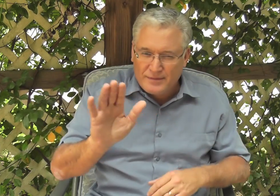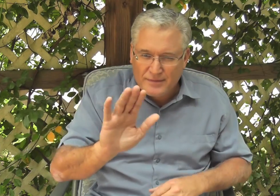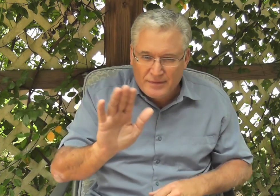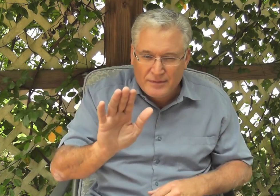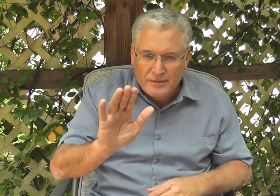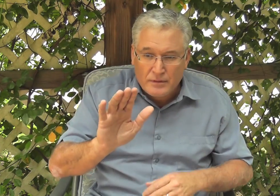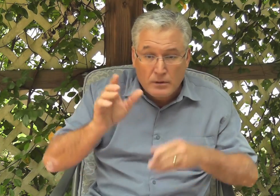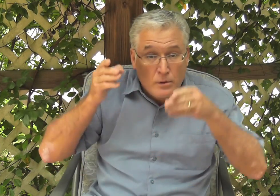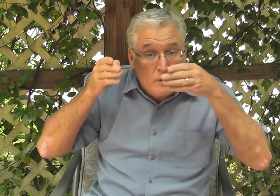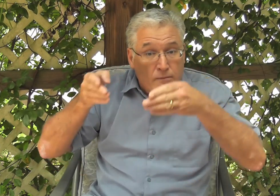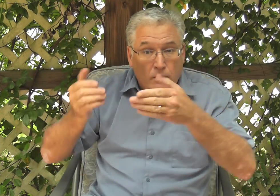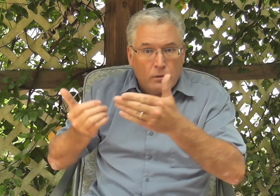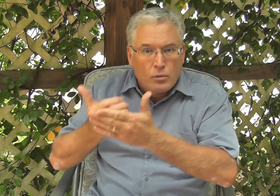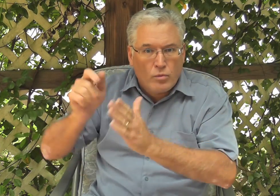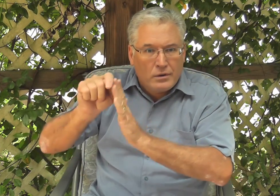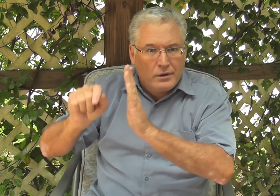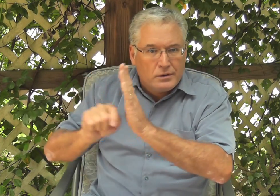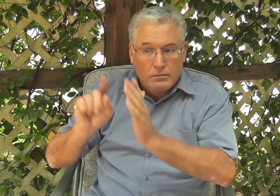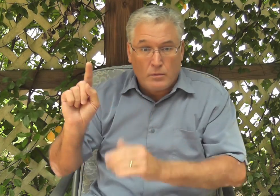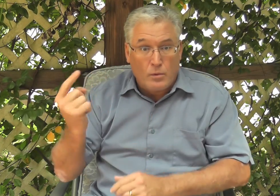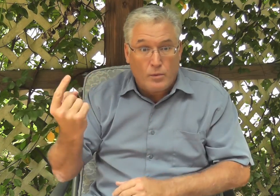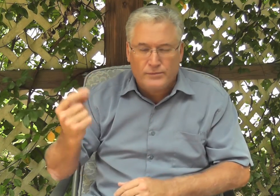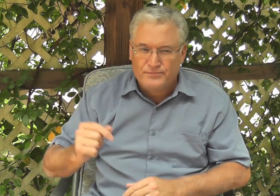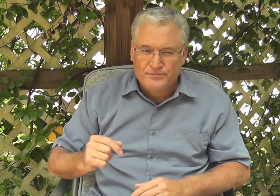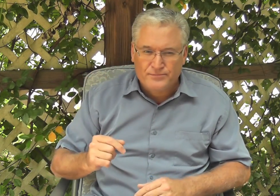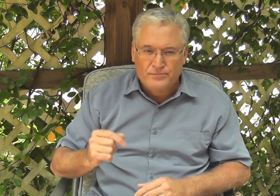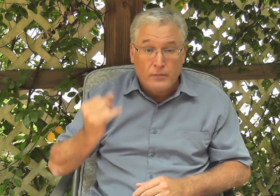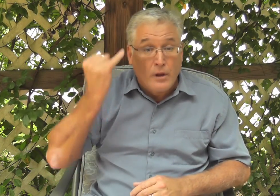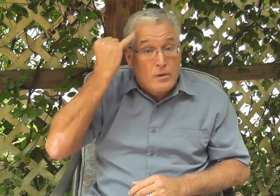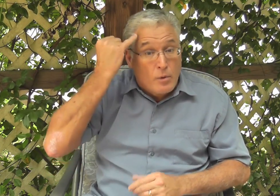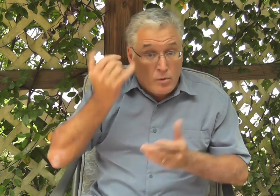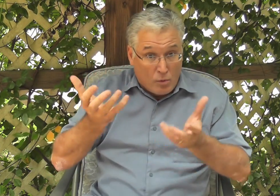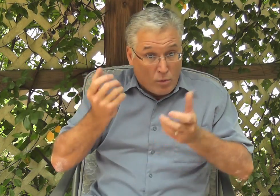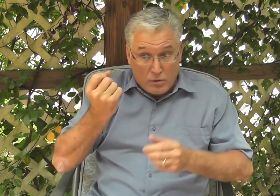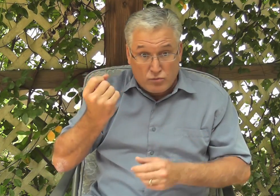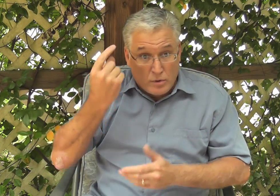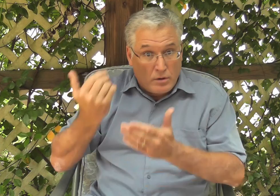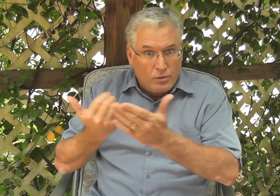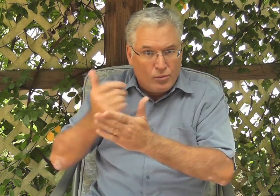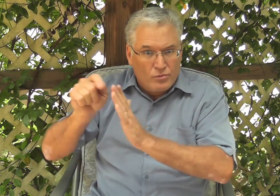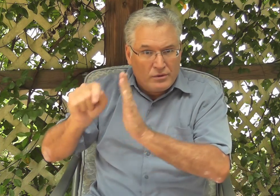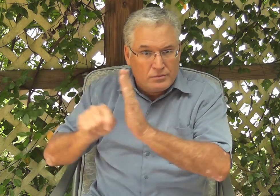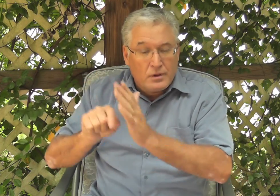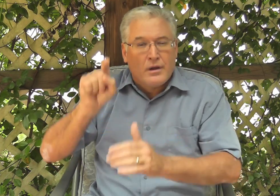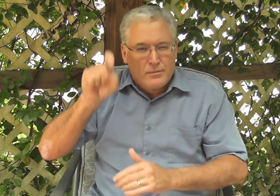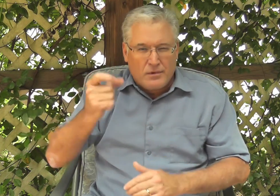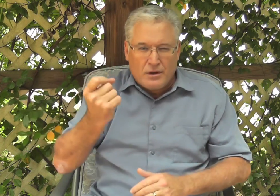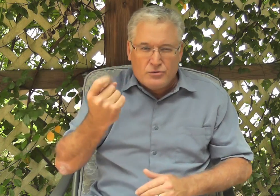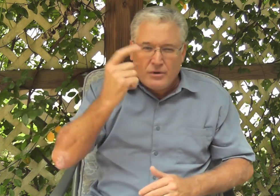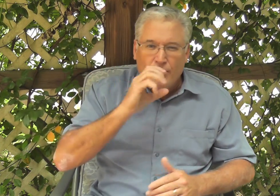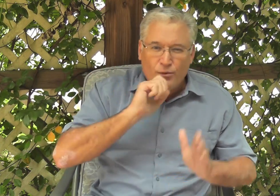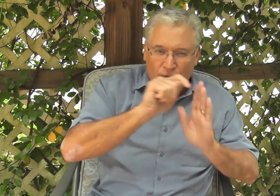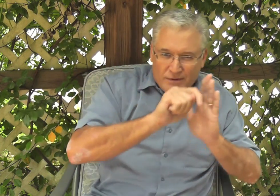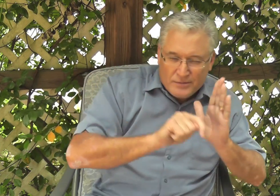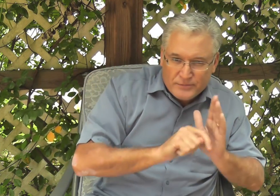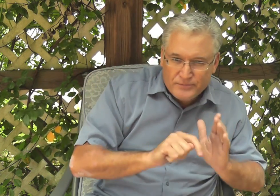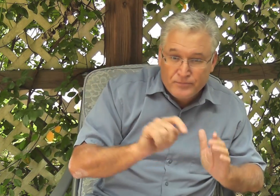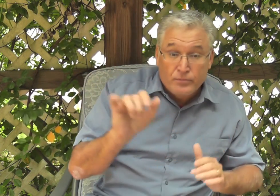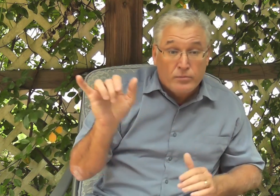with it, it's not important. But no, they say we need to focus on the New Testament only. No, they say that's the only thing